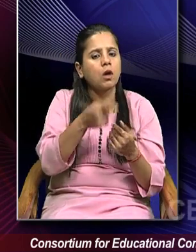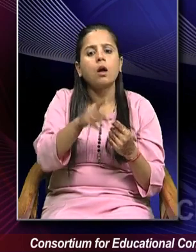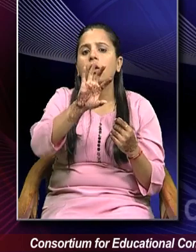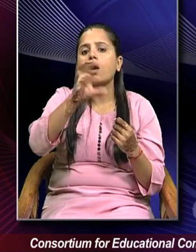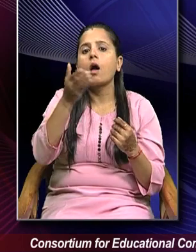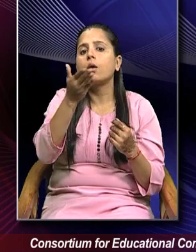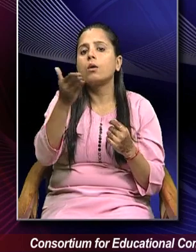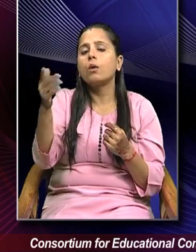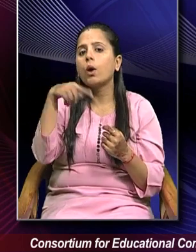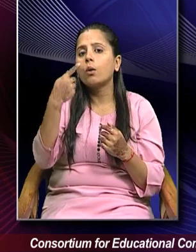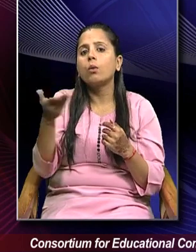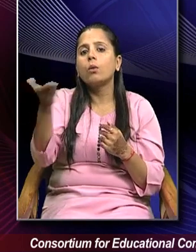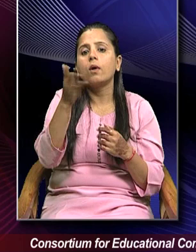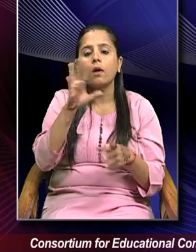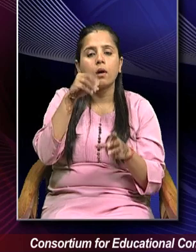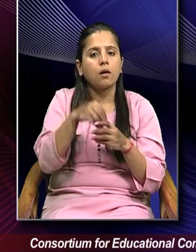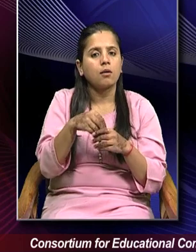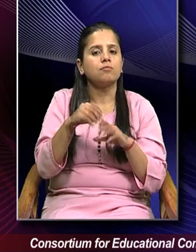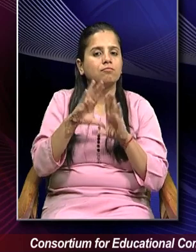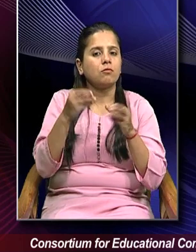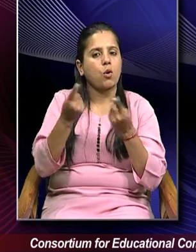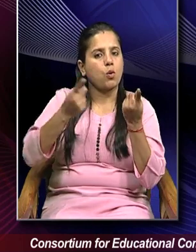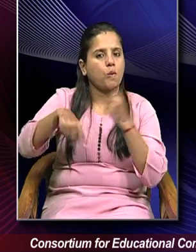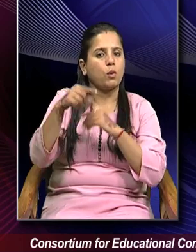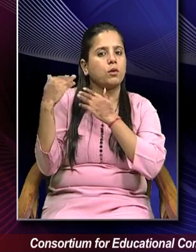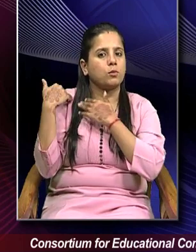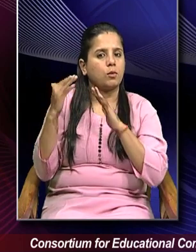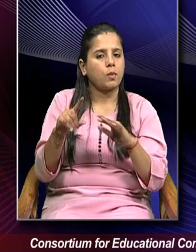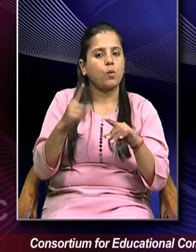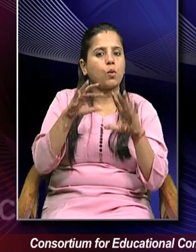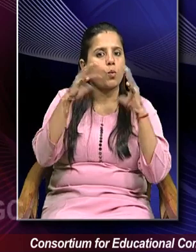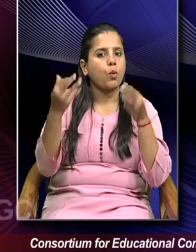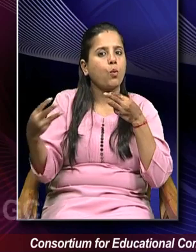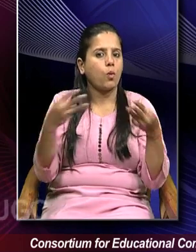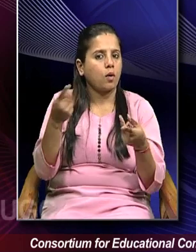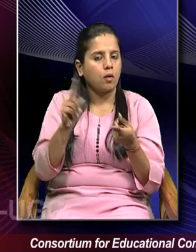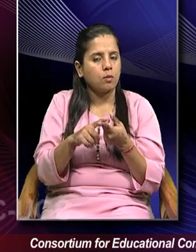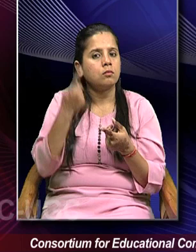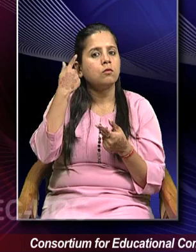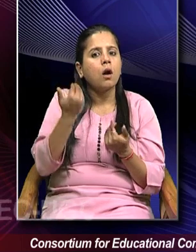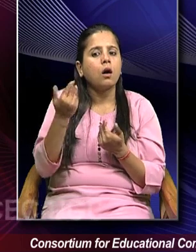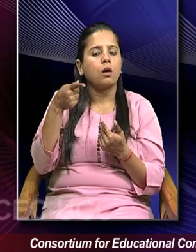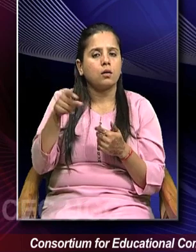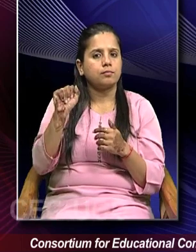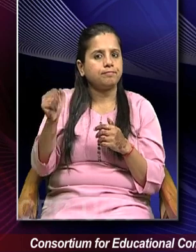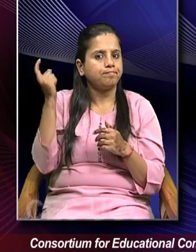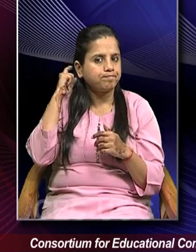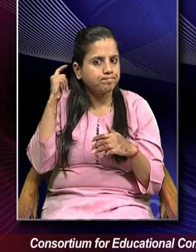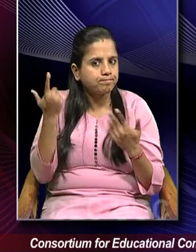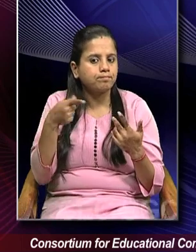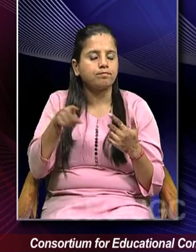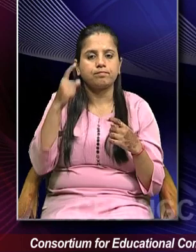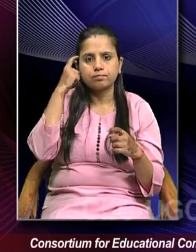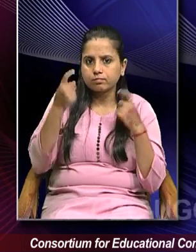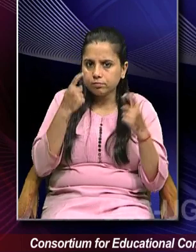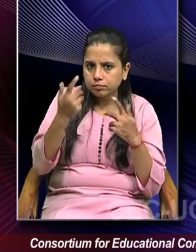nations, they were collectively responsible for the First World War, because from their own conscience, from their own